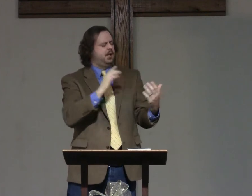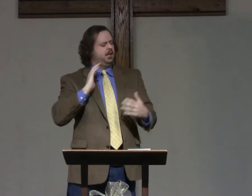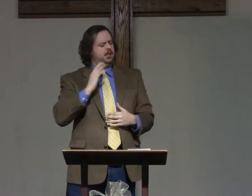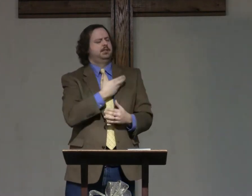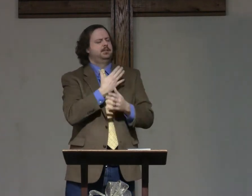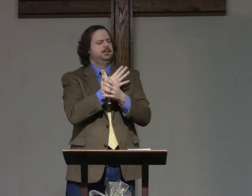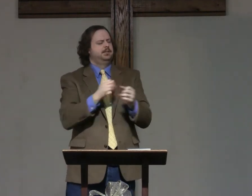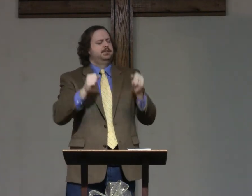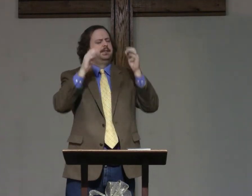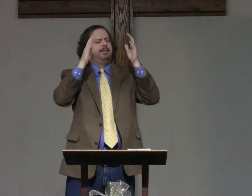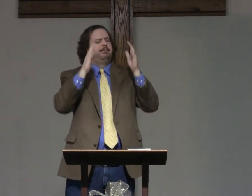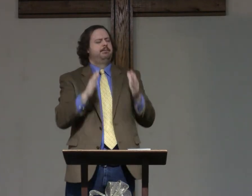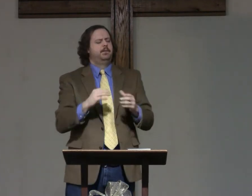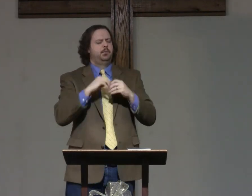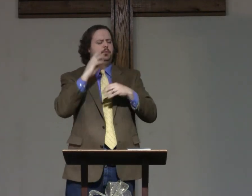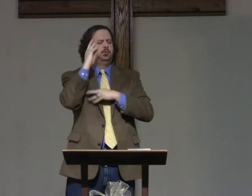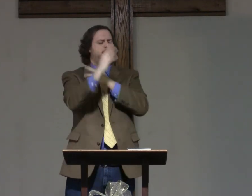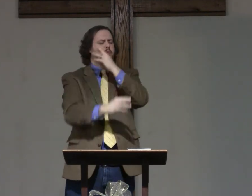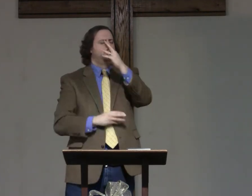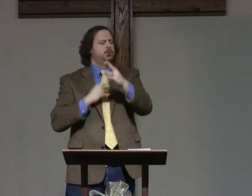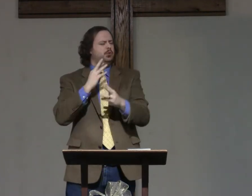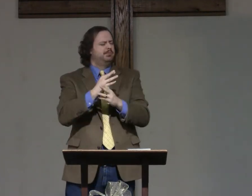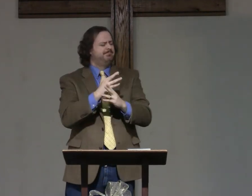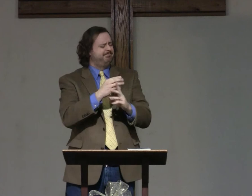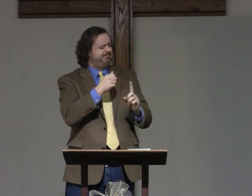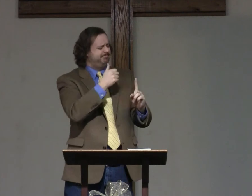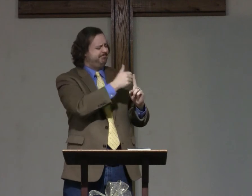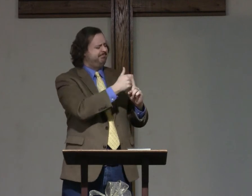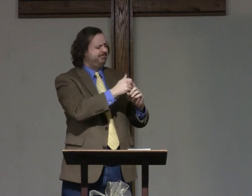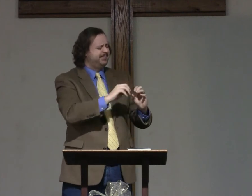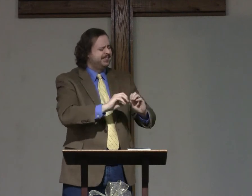as an infant, and our Savior,